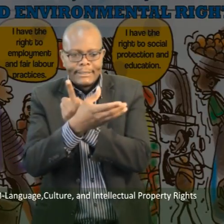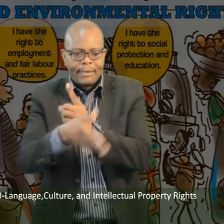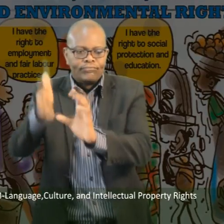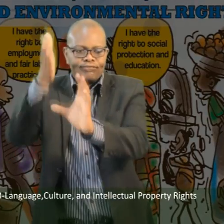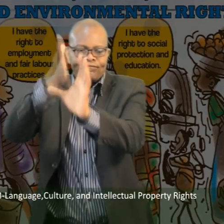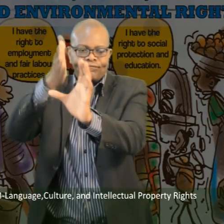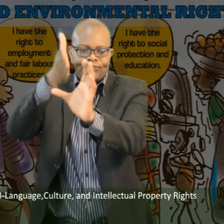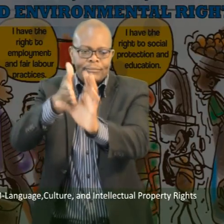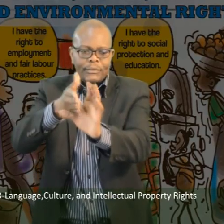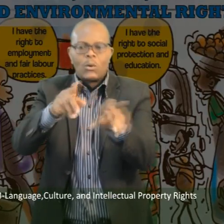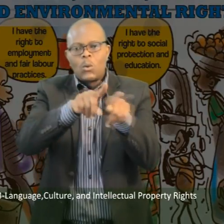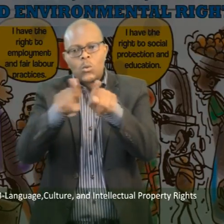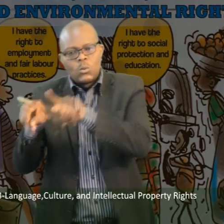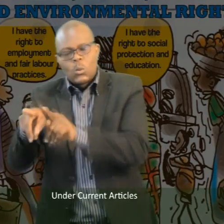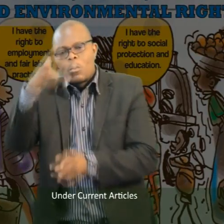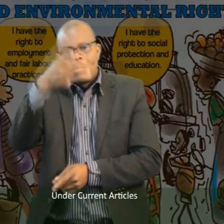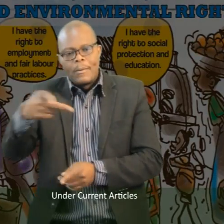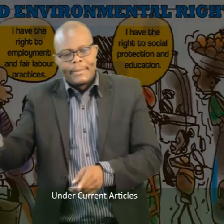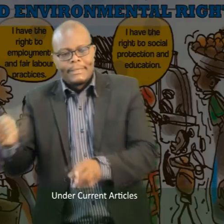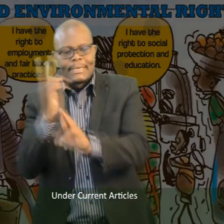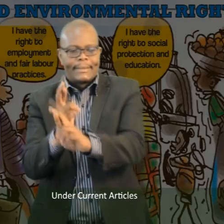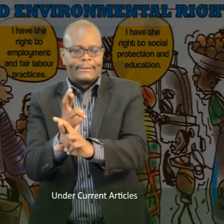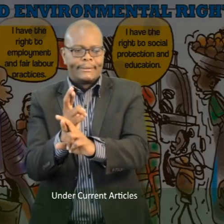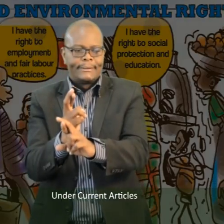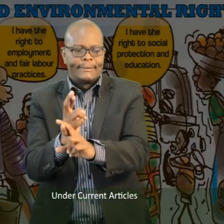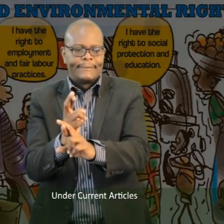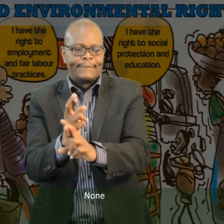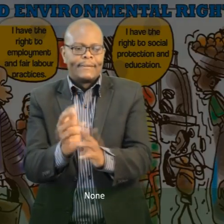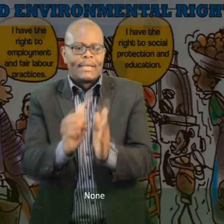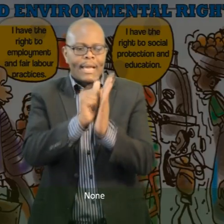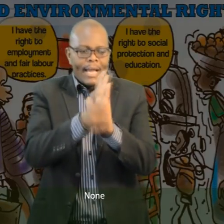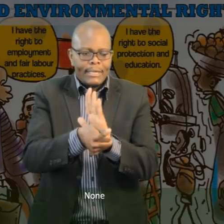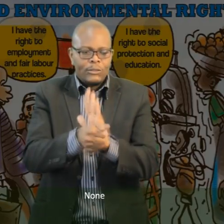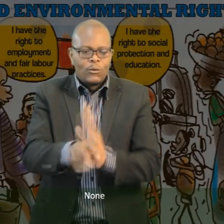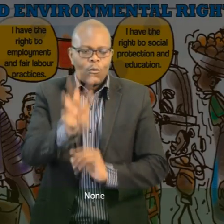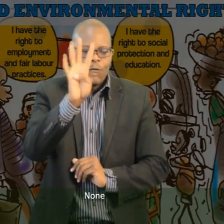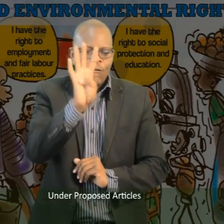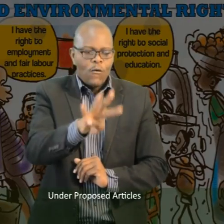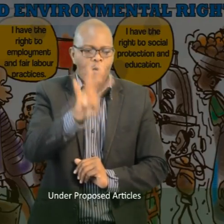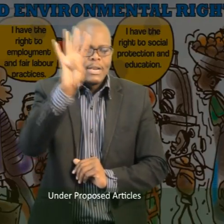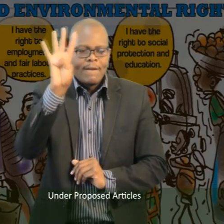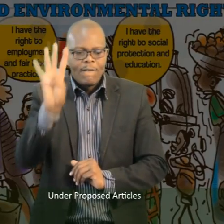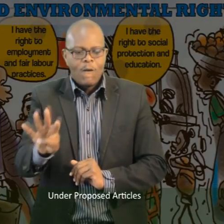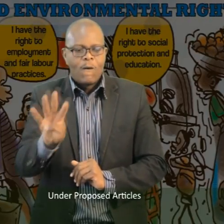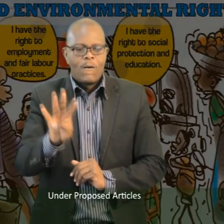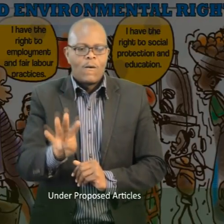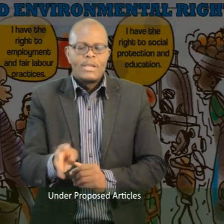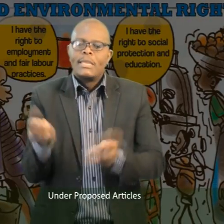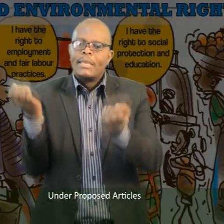property rights. Under current articles, none. Under proposed articles,